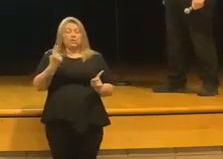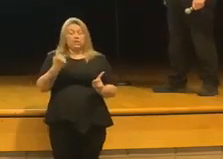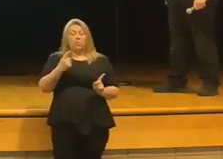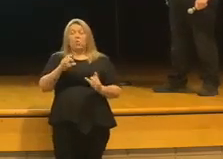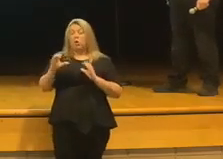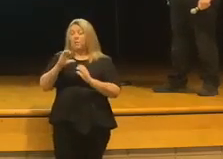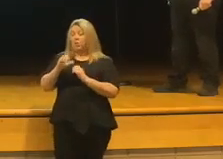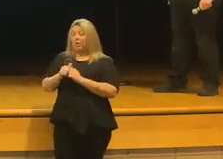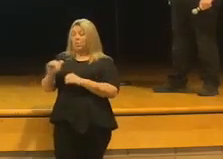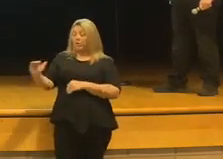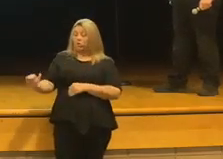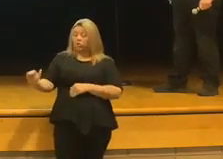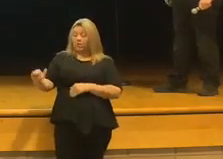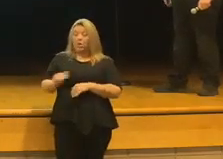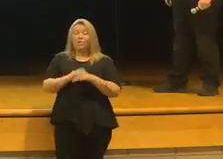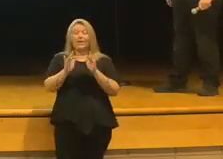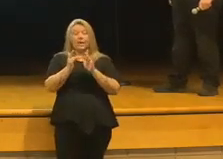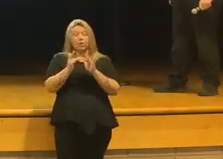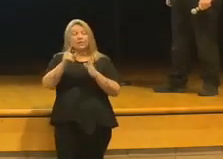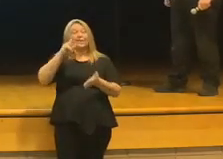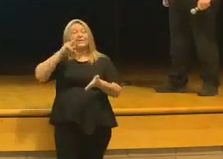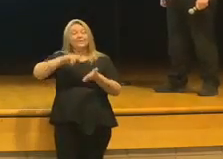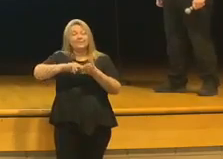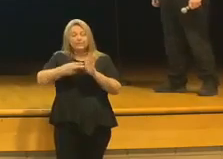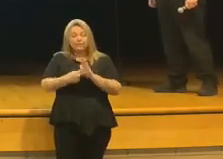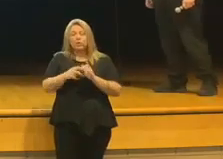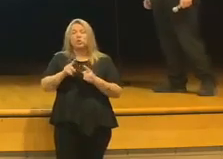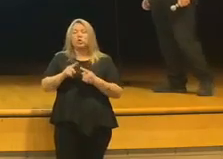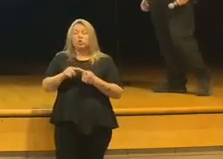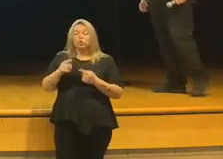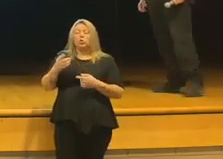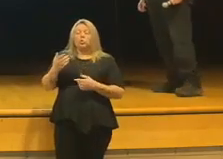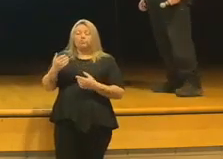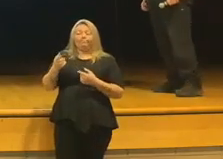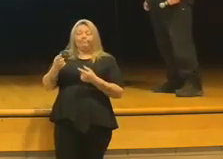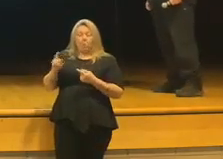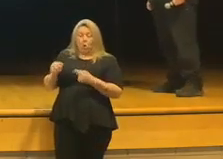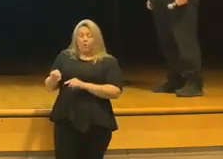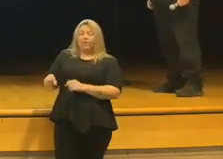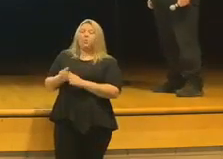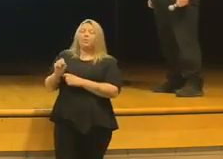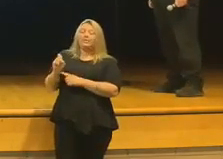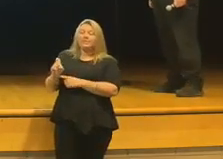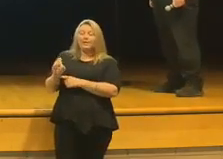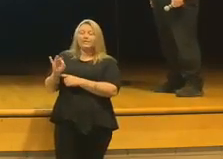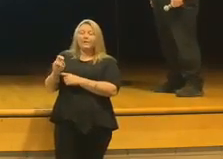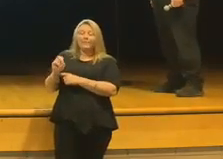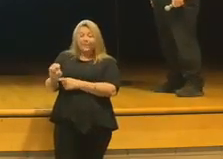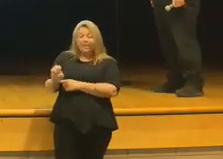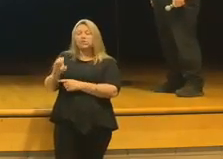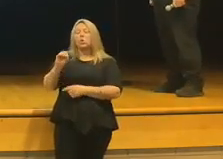the internet with the intent to commit a sexual offense or abduction and includes sextortion.